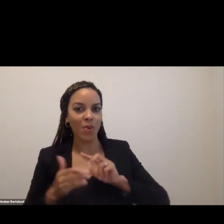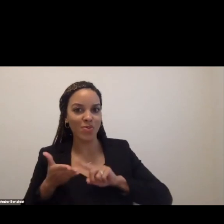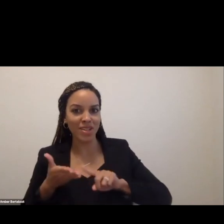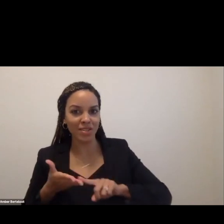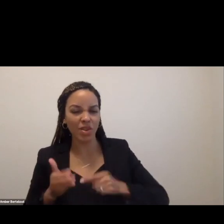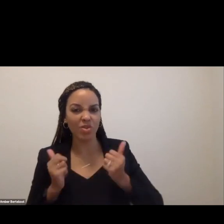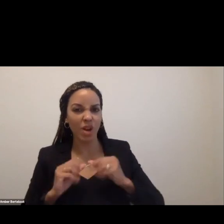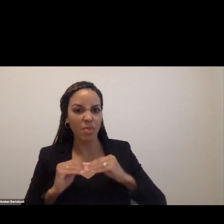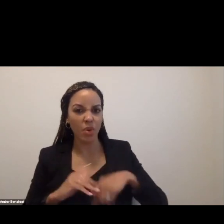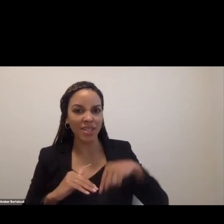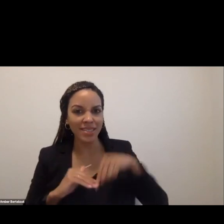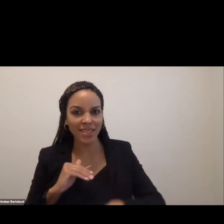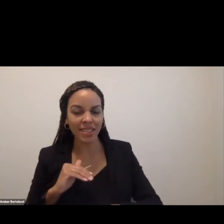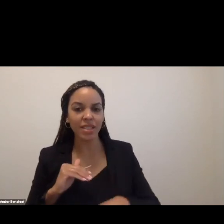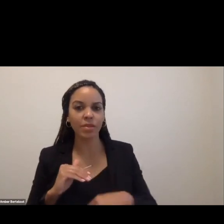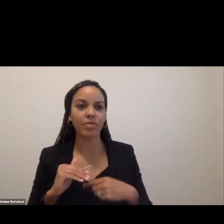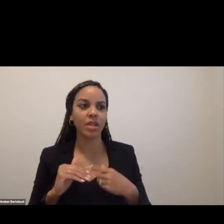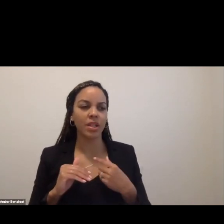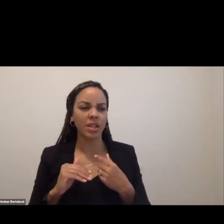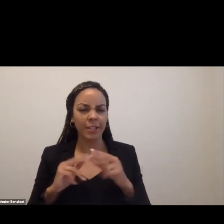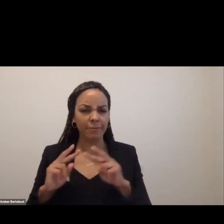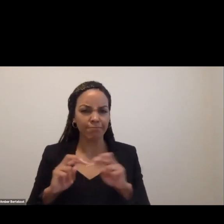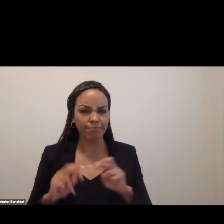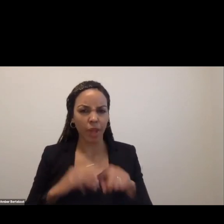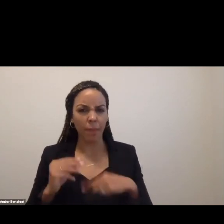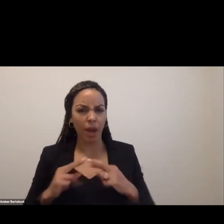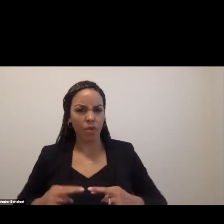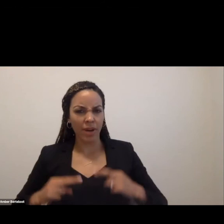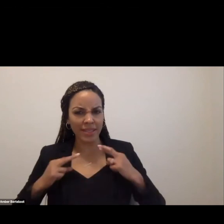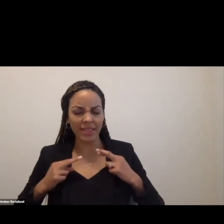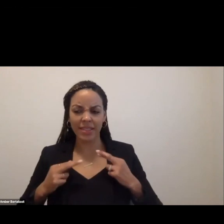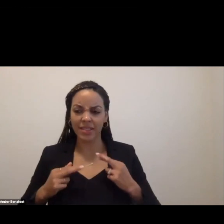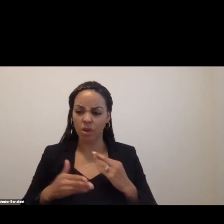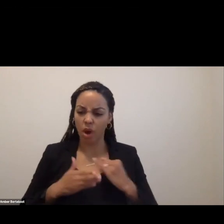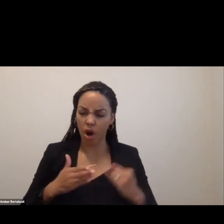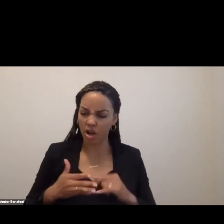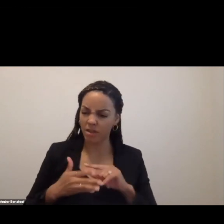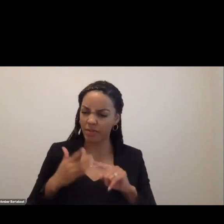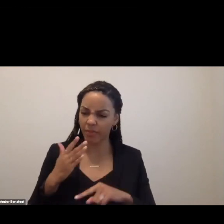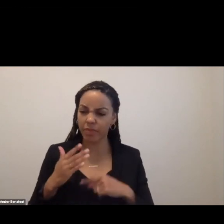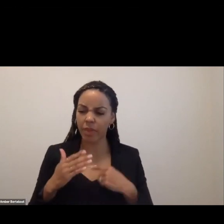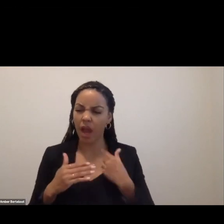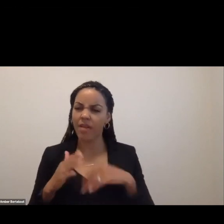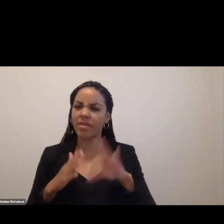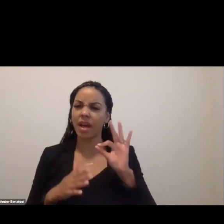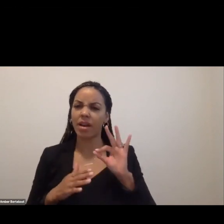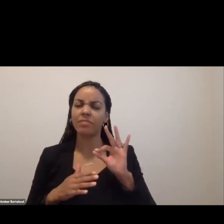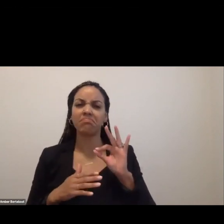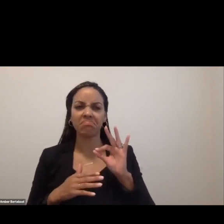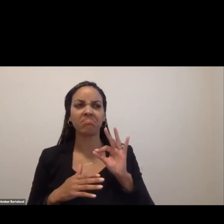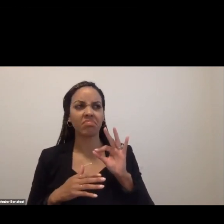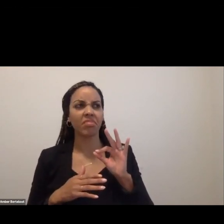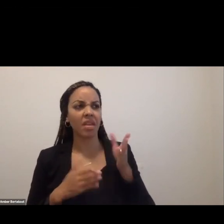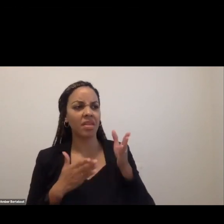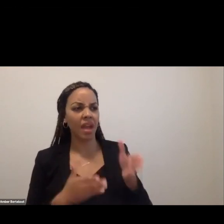deeper to the phenomenon, it reinforced my view that although the roots of the 1990s artist